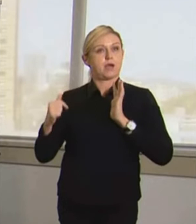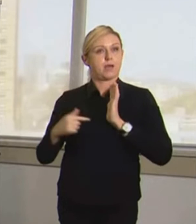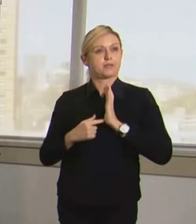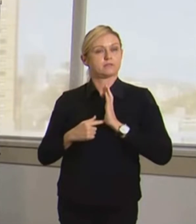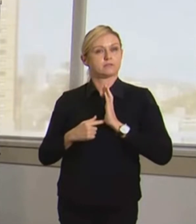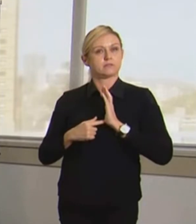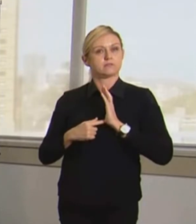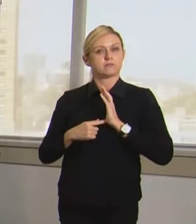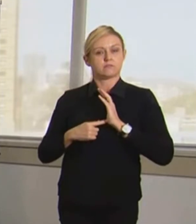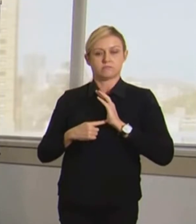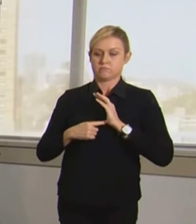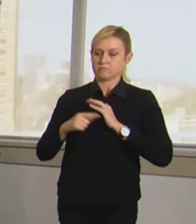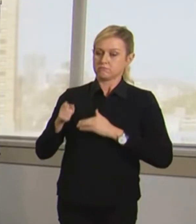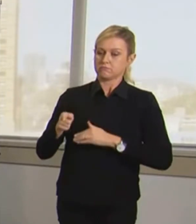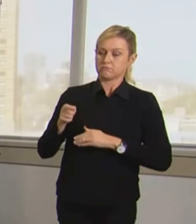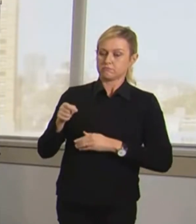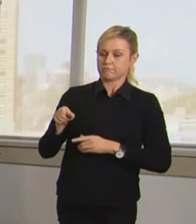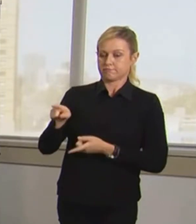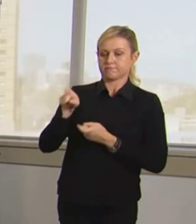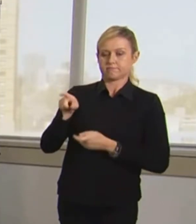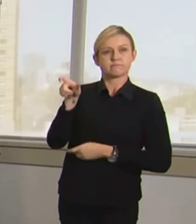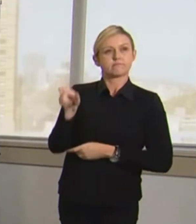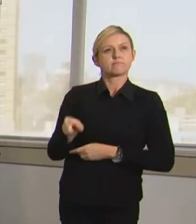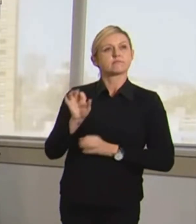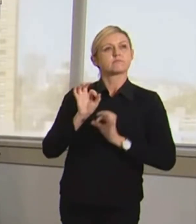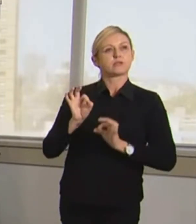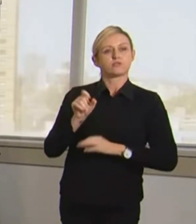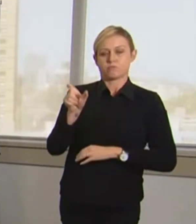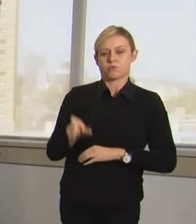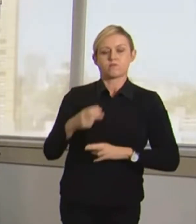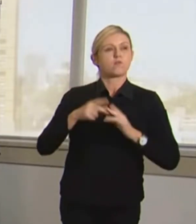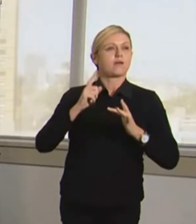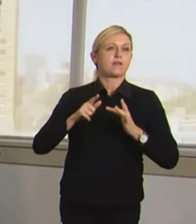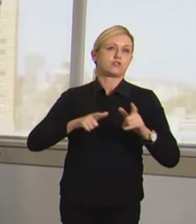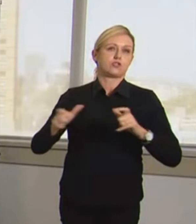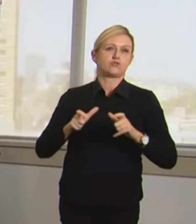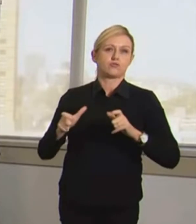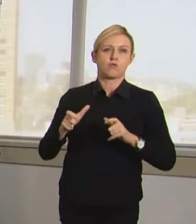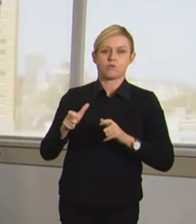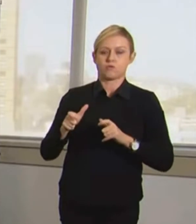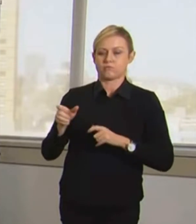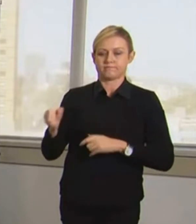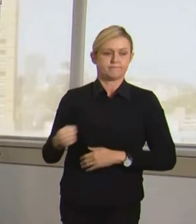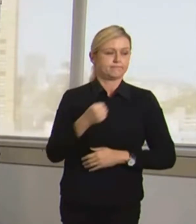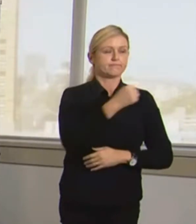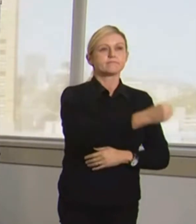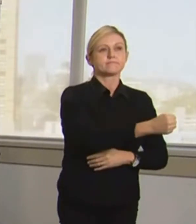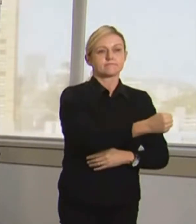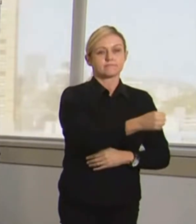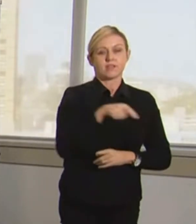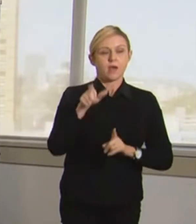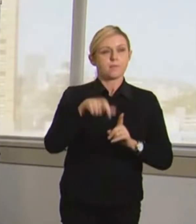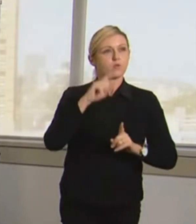a specialist in infection control from the Clinical Excellence Commission. So that person